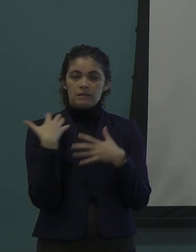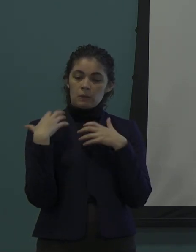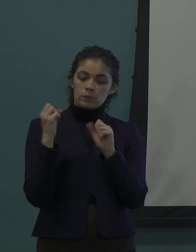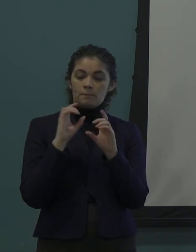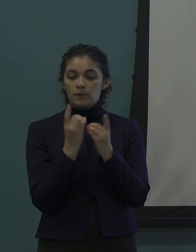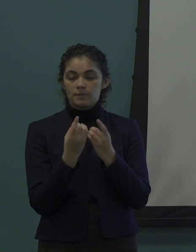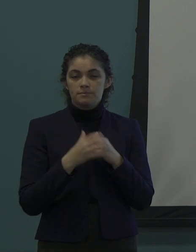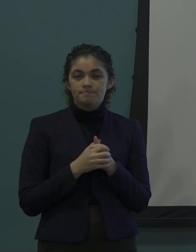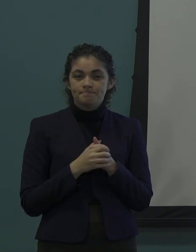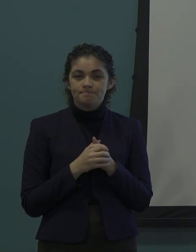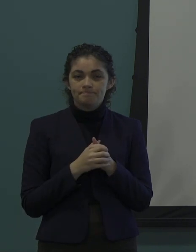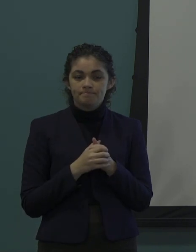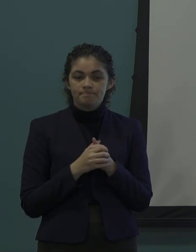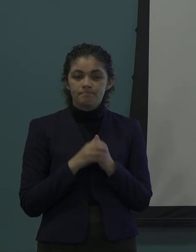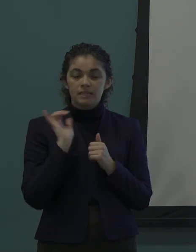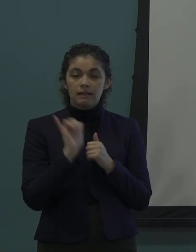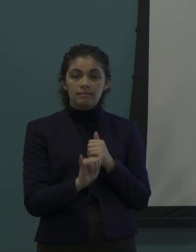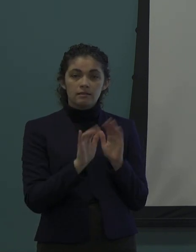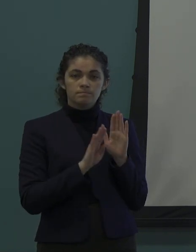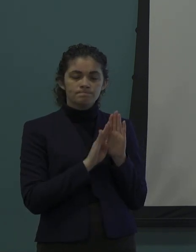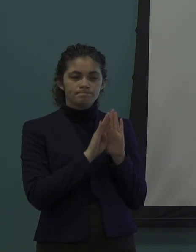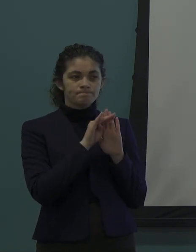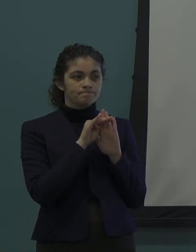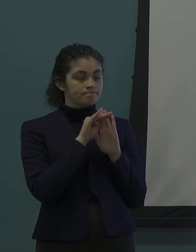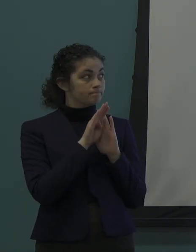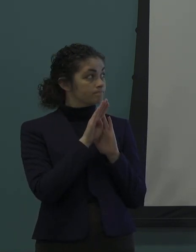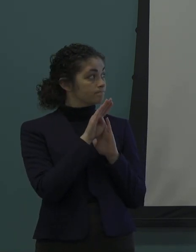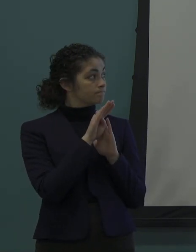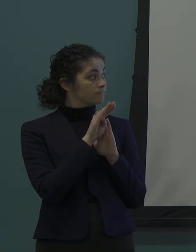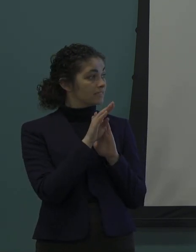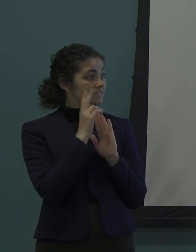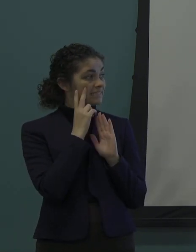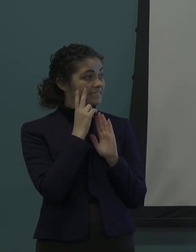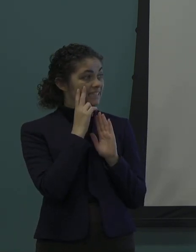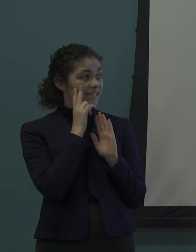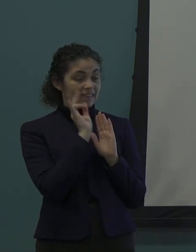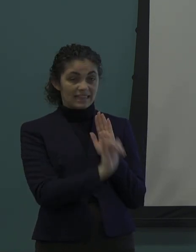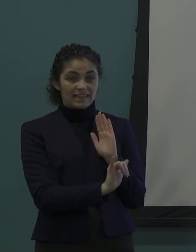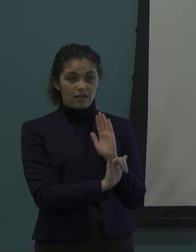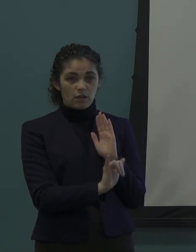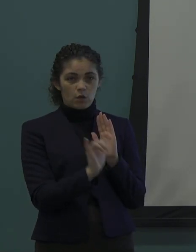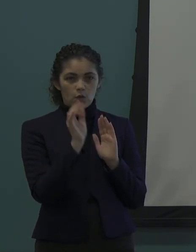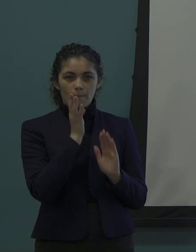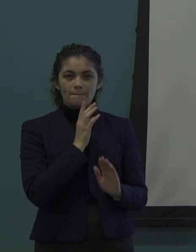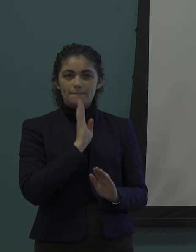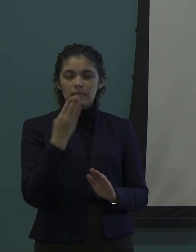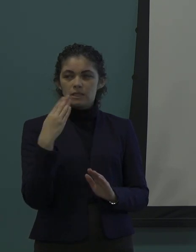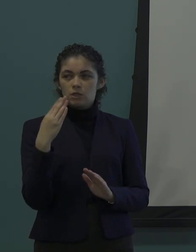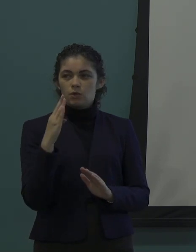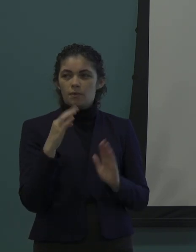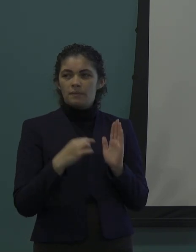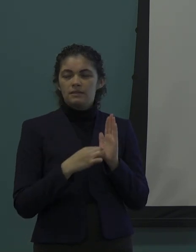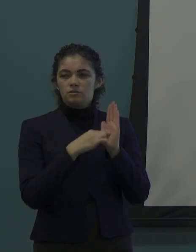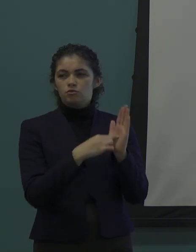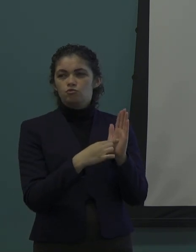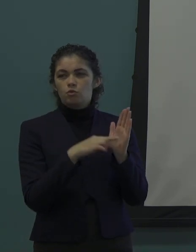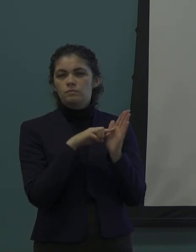departments. On this epi curve, you'll see that we've continued to report in blue the date of symptom